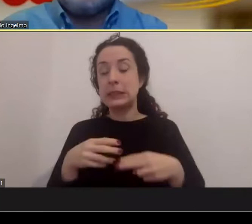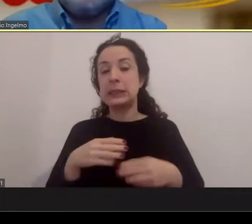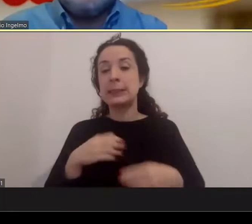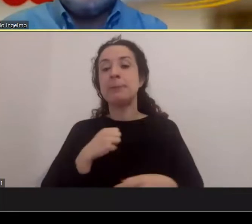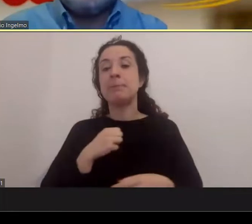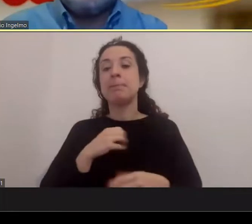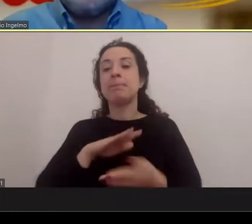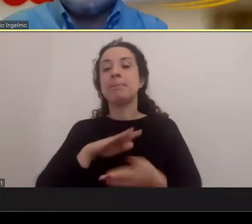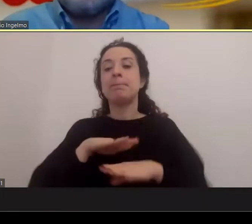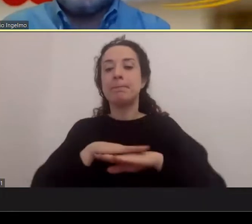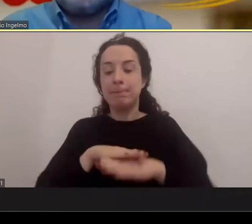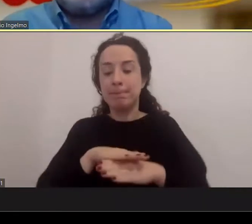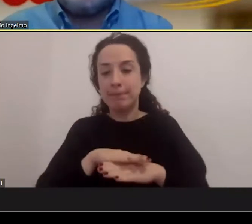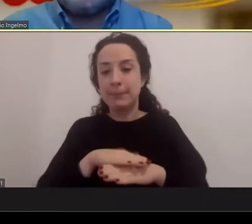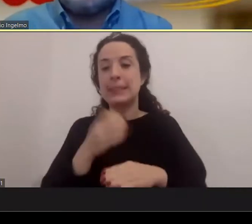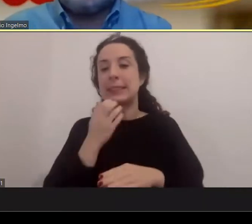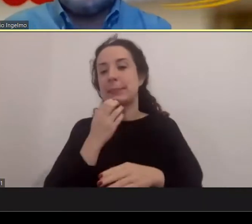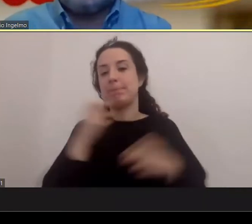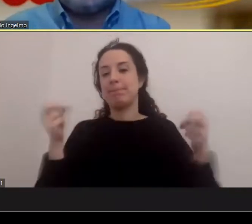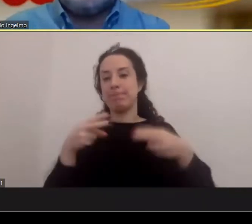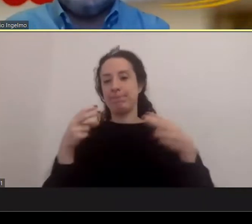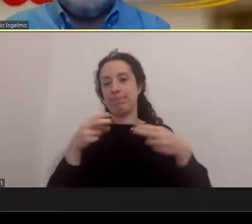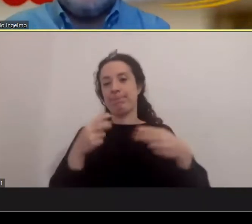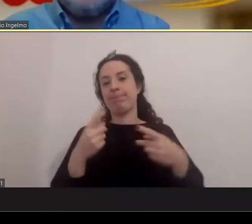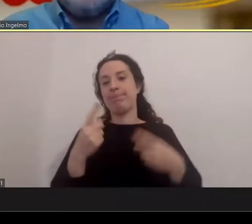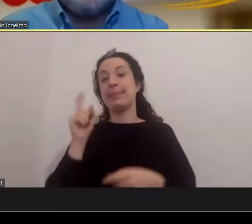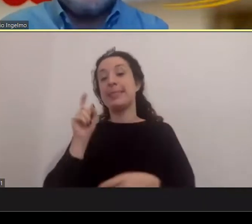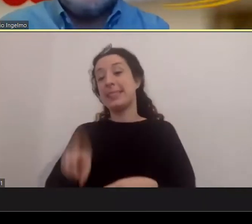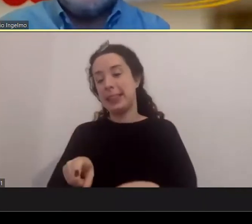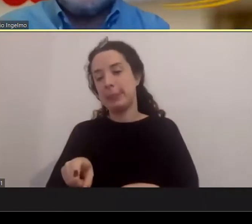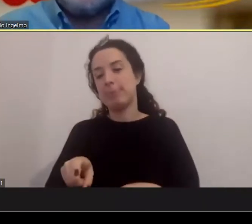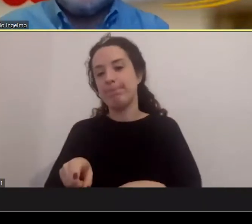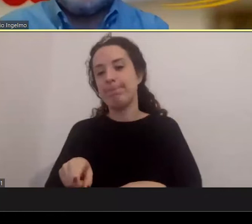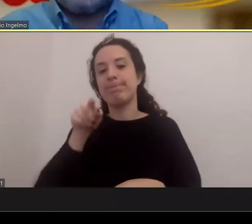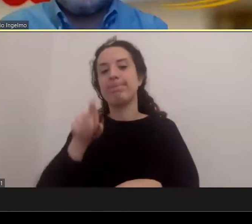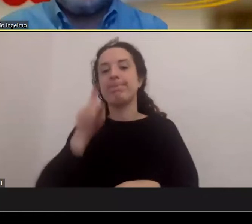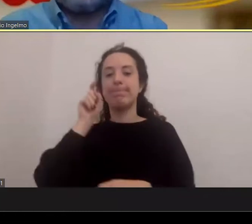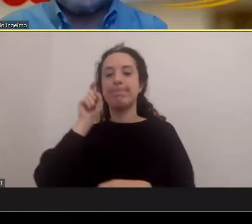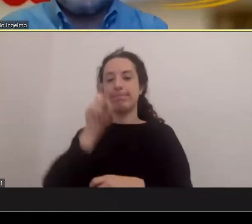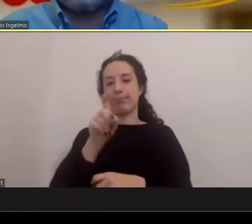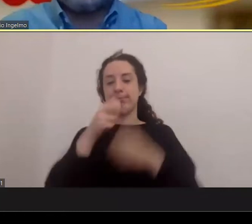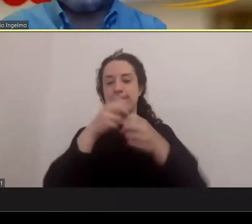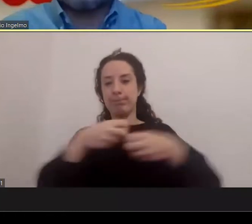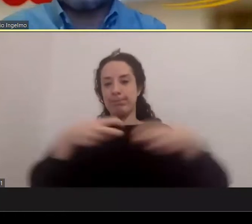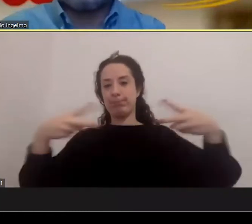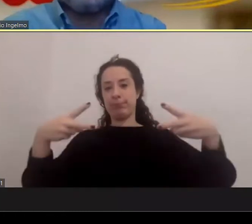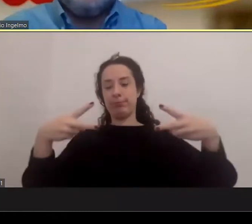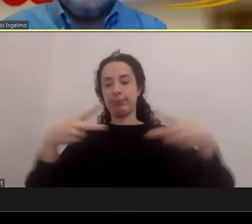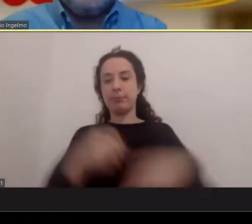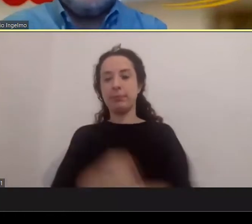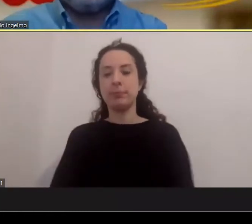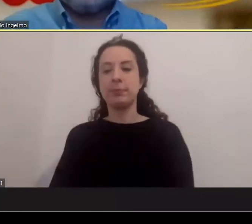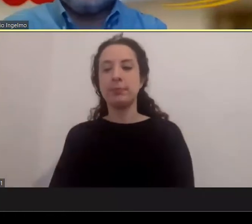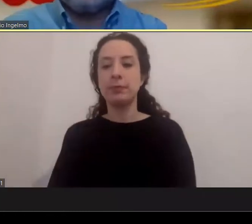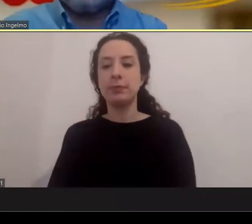subtitle, enable this utility in your Zoom browser.